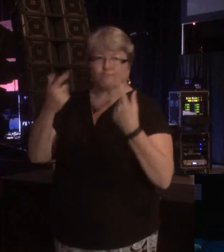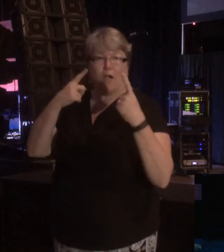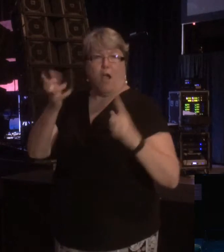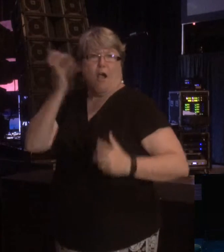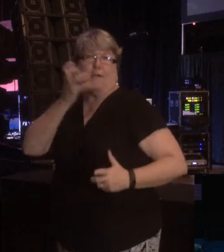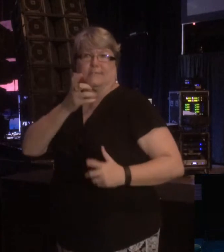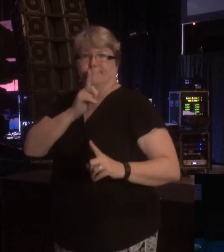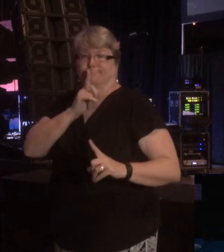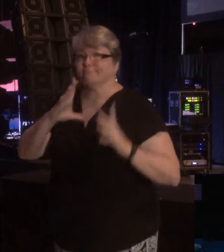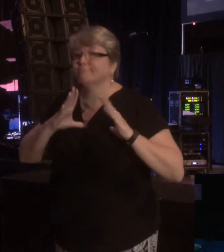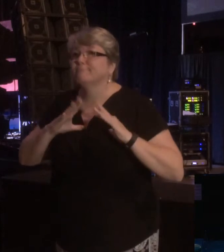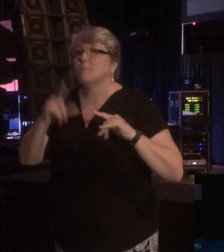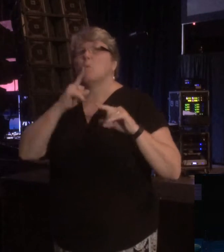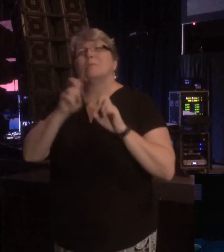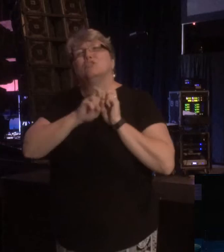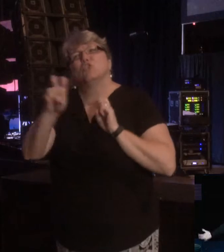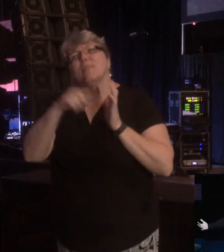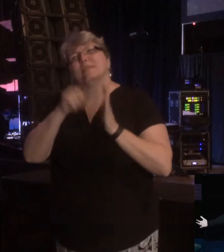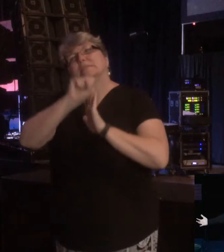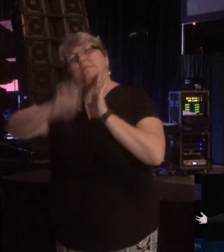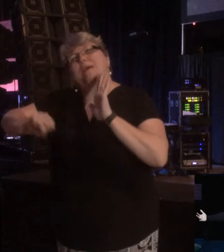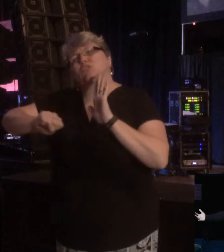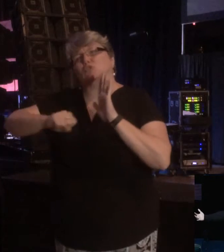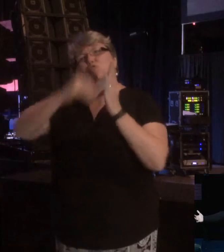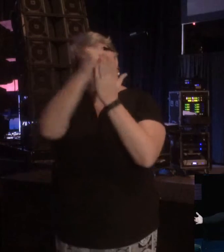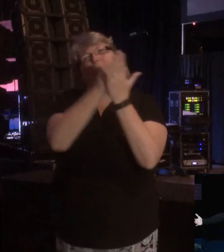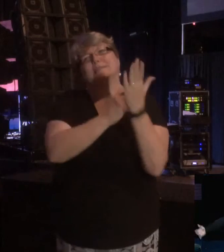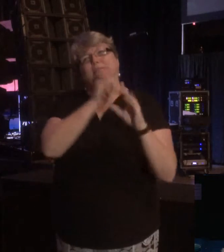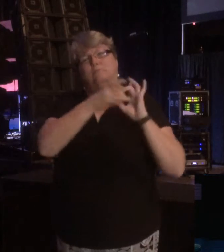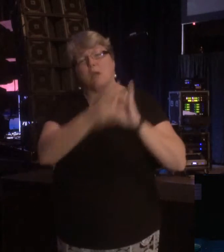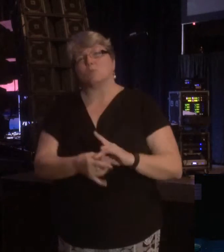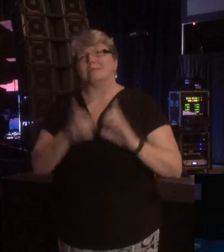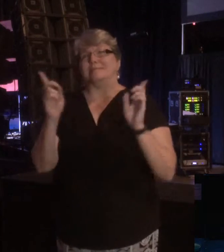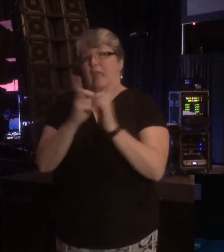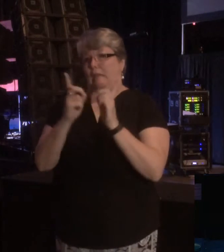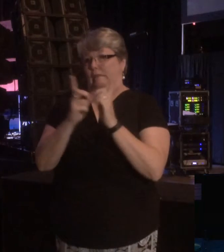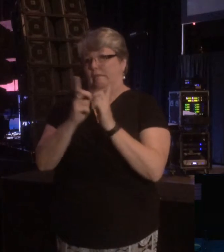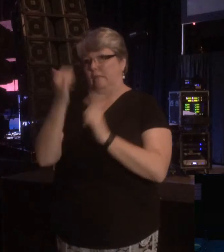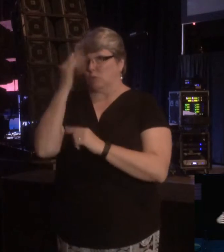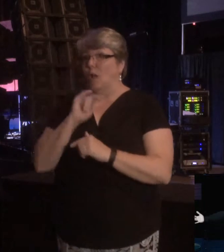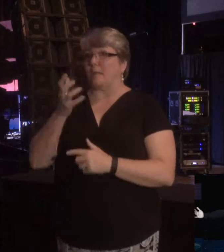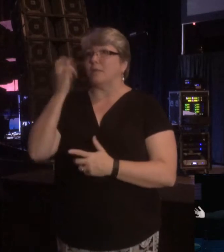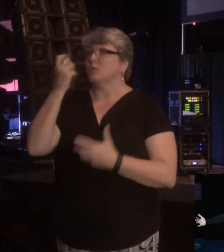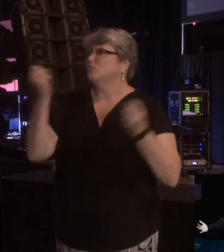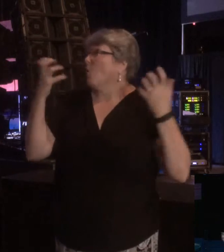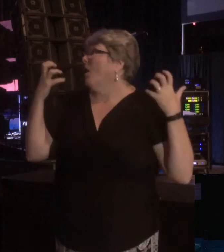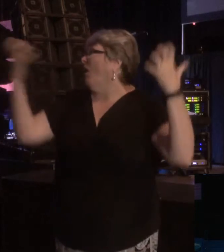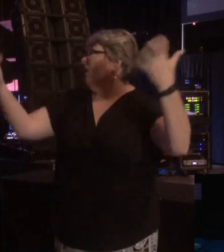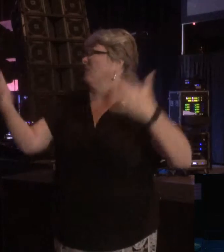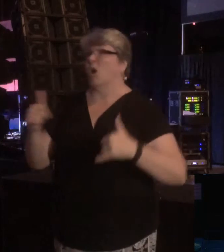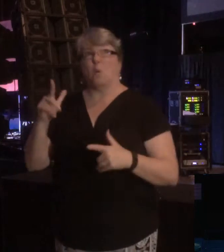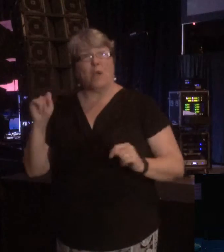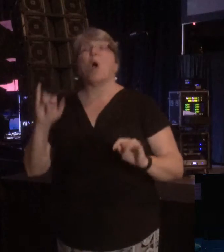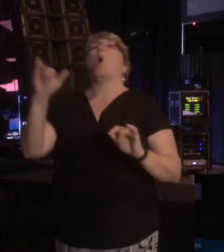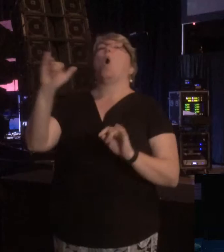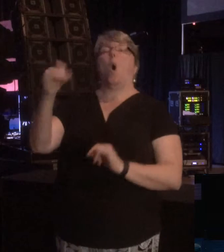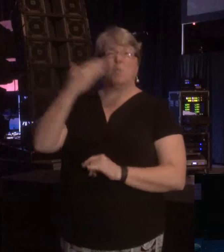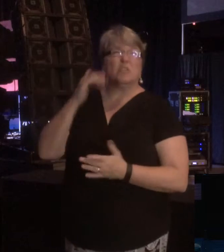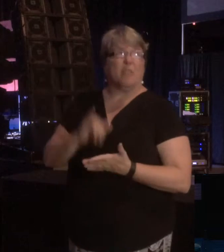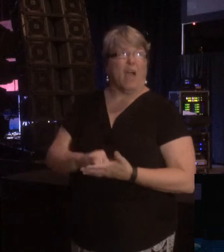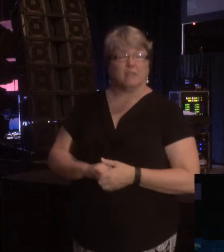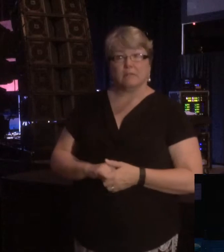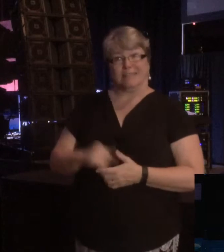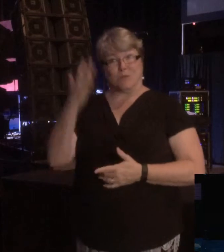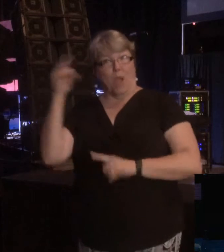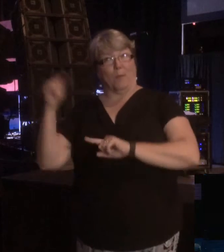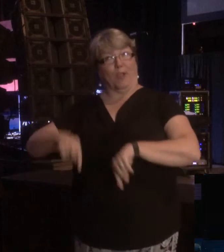able to do that for you. And it was a fun night. I thought it was cool. It was a good time. And then TA was here